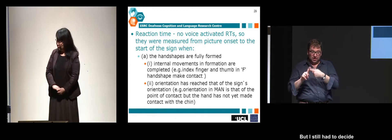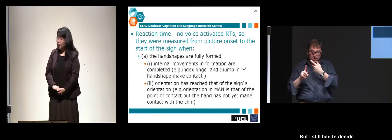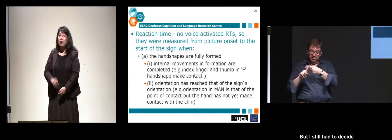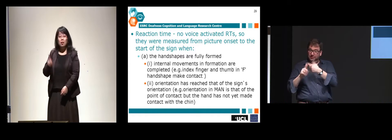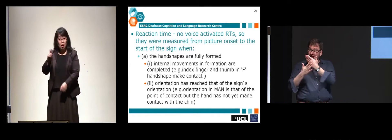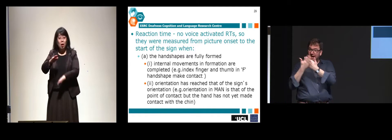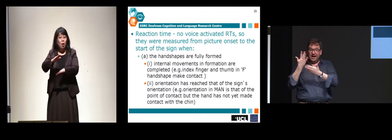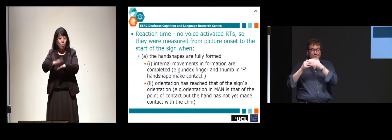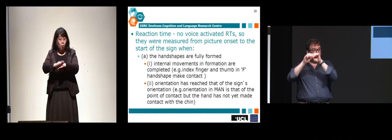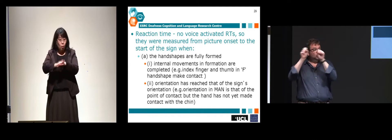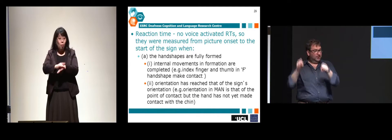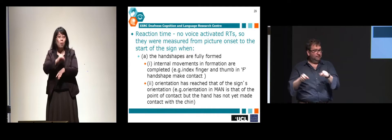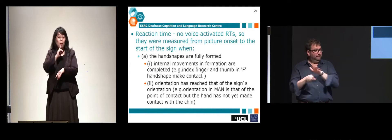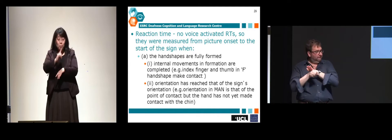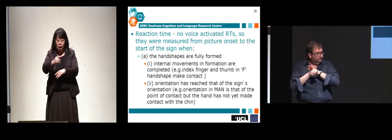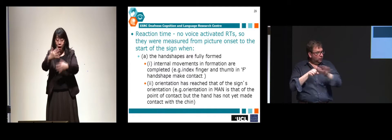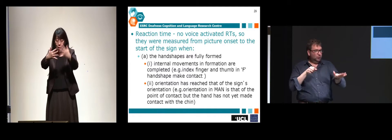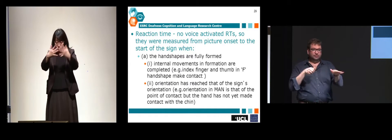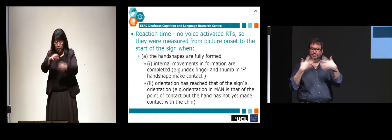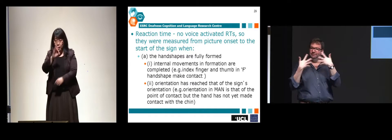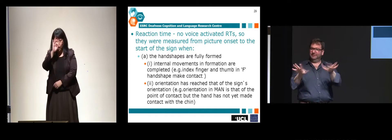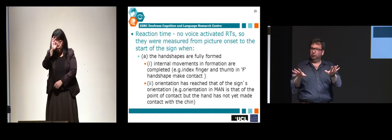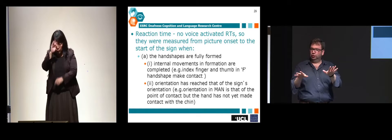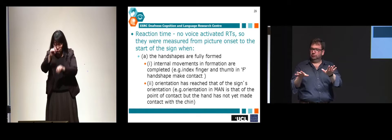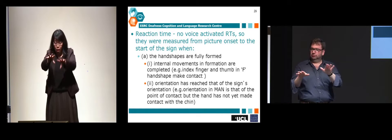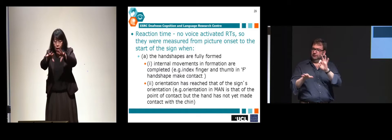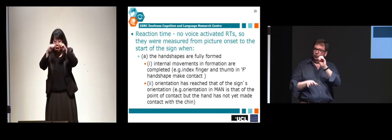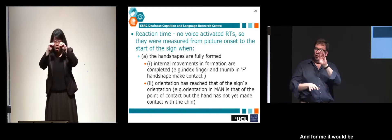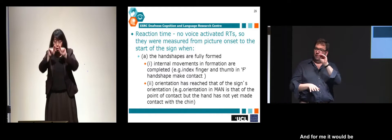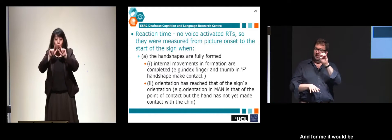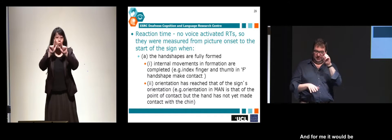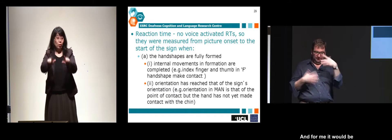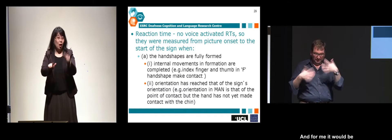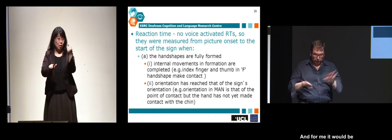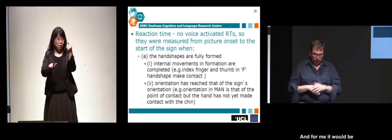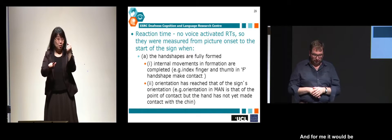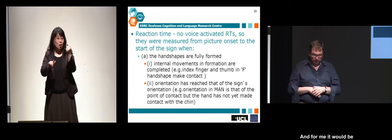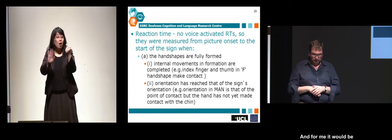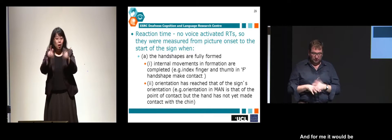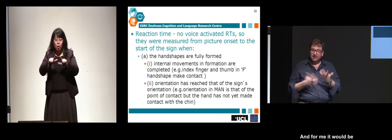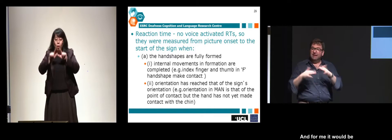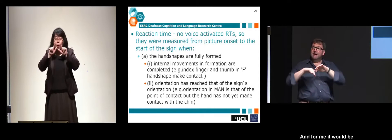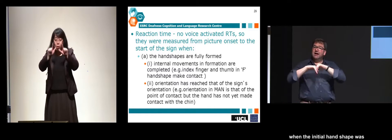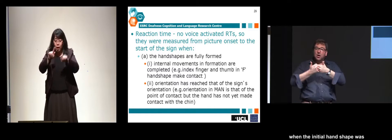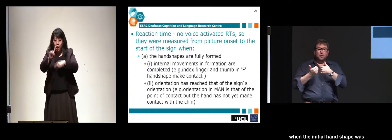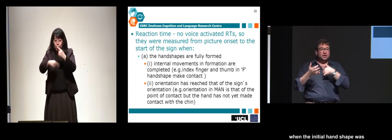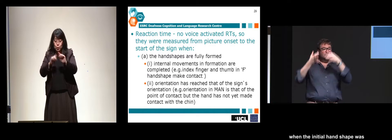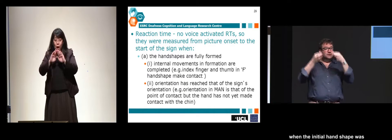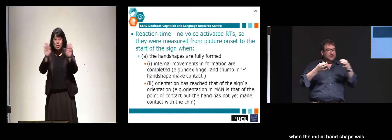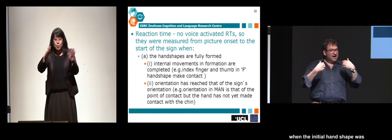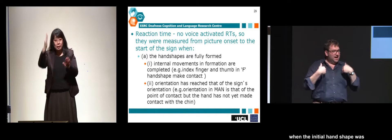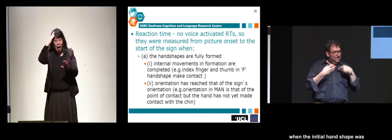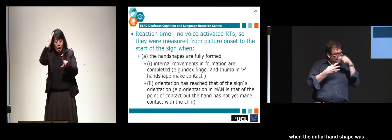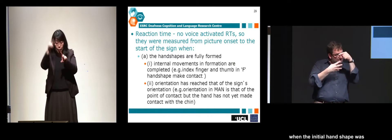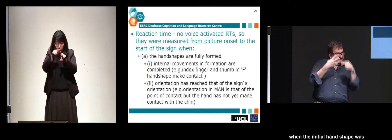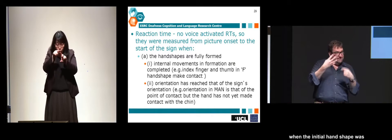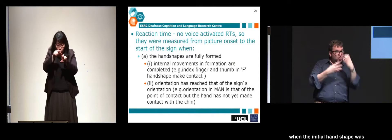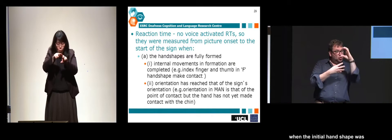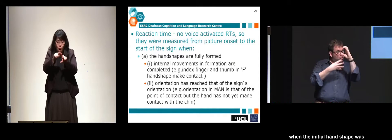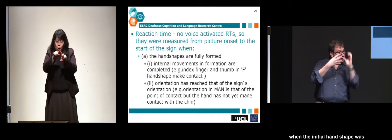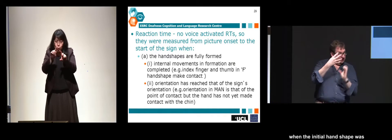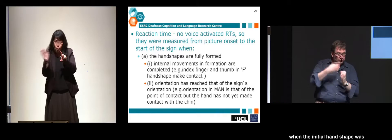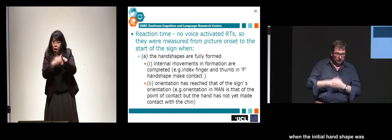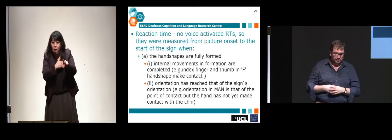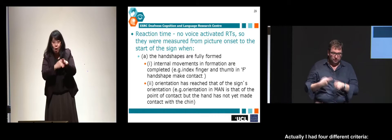where would be the time we call the onset of a sign. And for me, it would be, first of all, when the initial handshake was